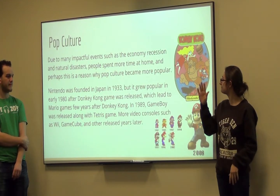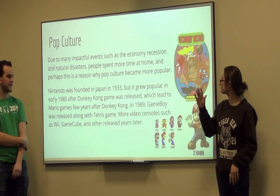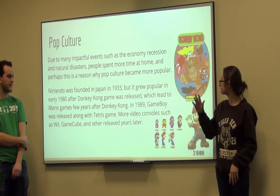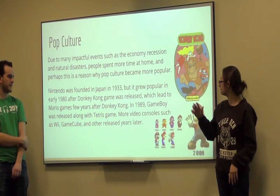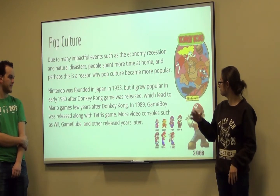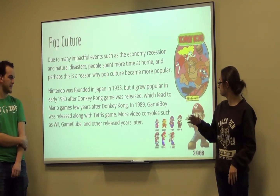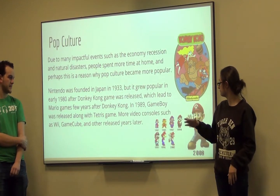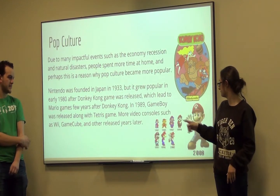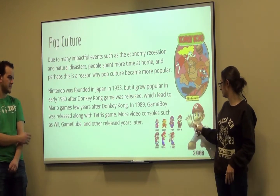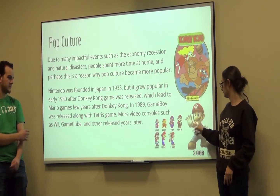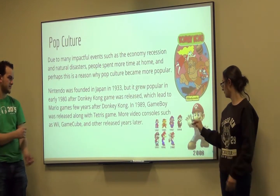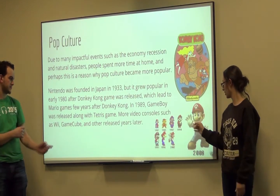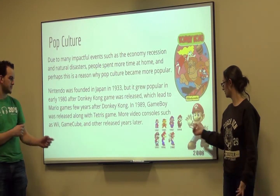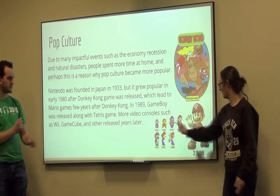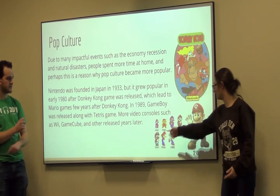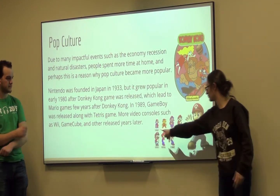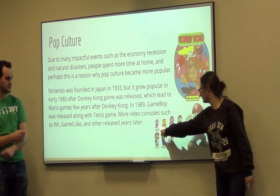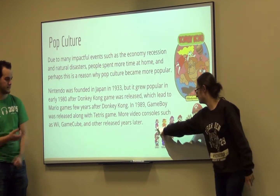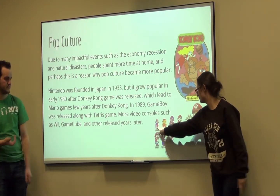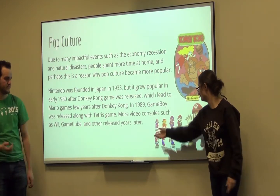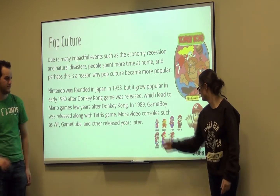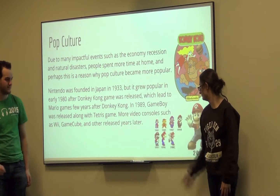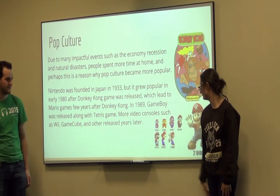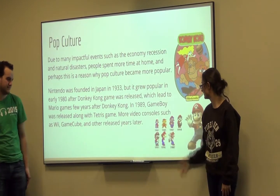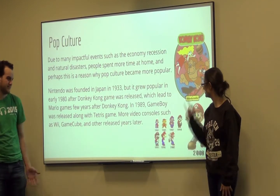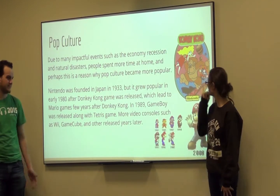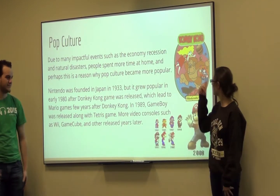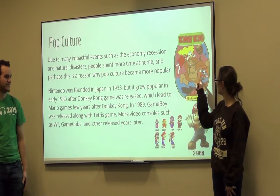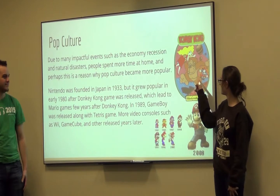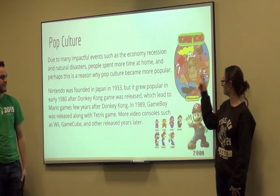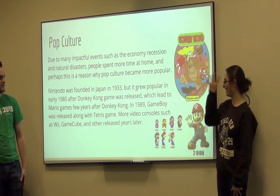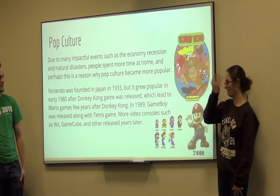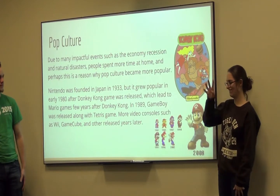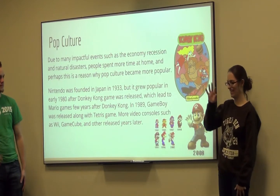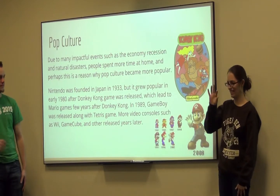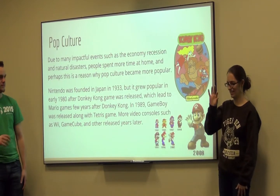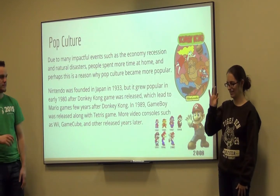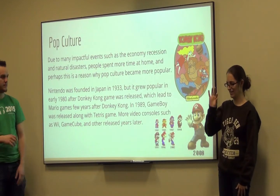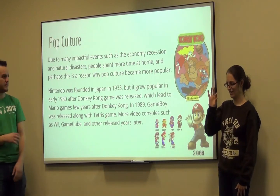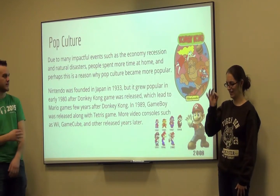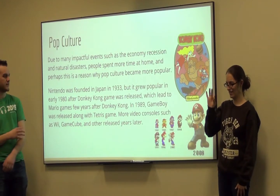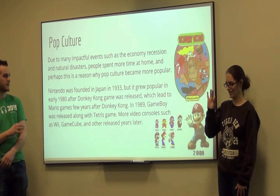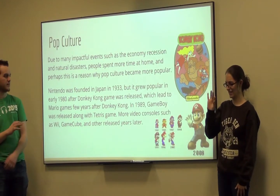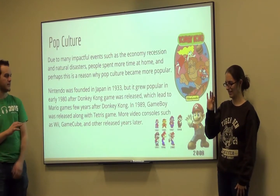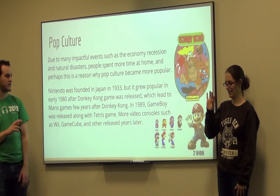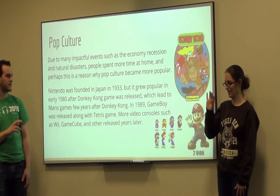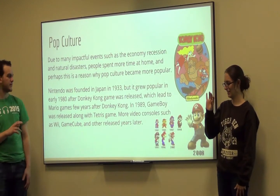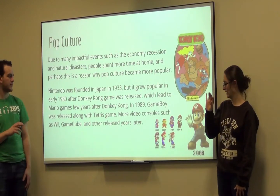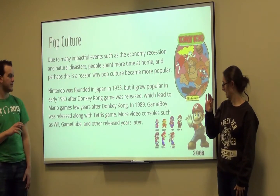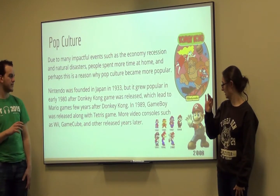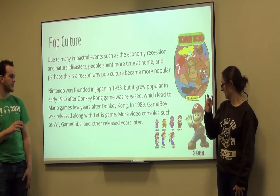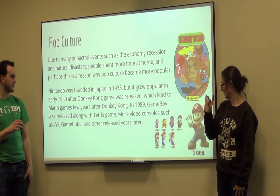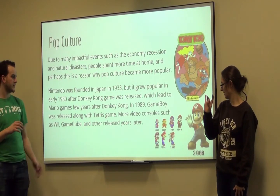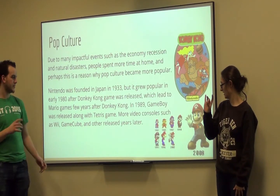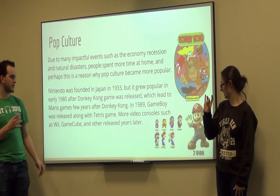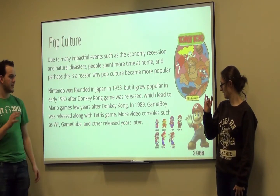game. And then of course you see here Mario Through the Ages, and I think this is, Donkey Kong was invented